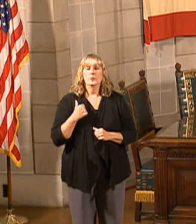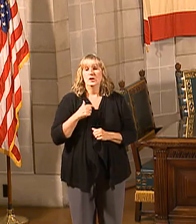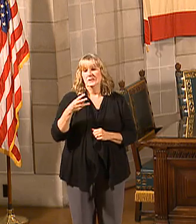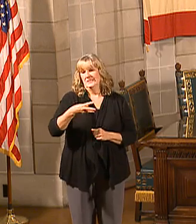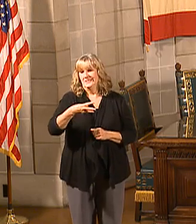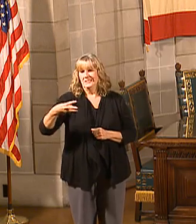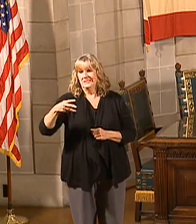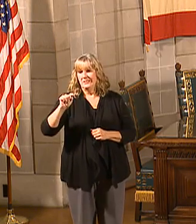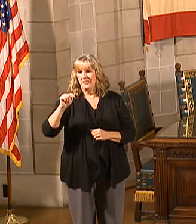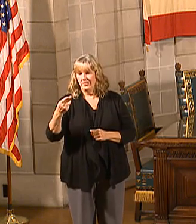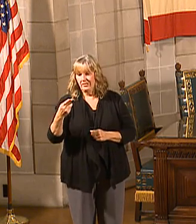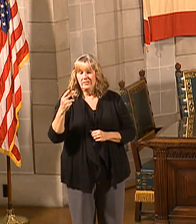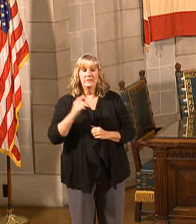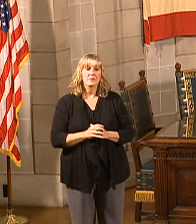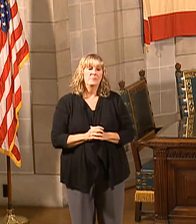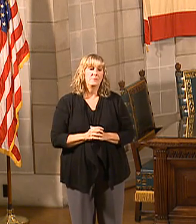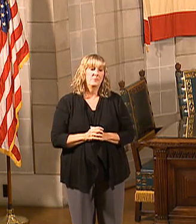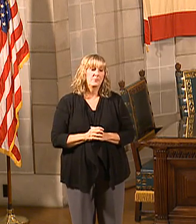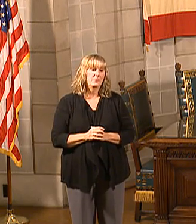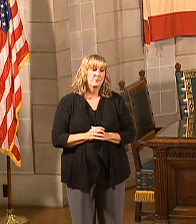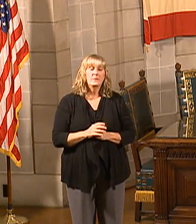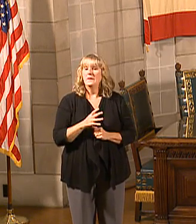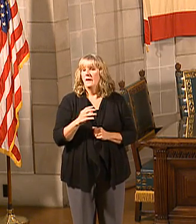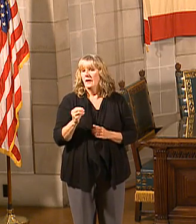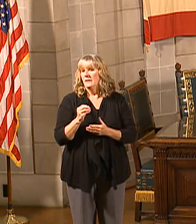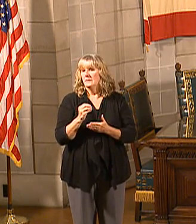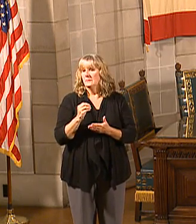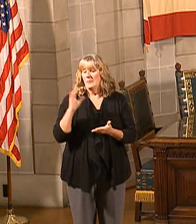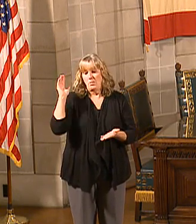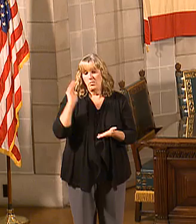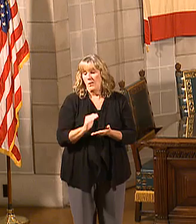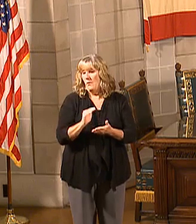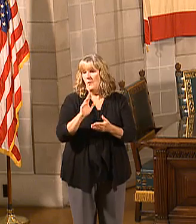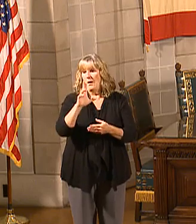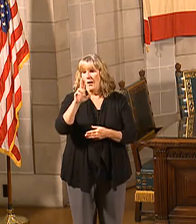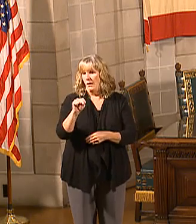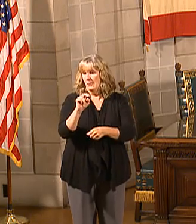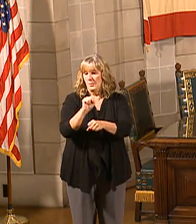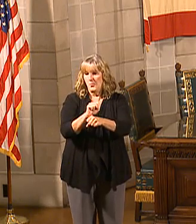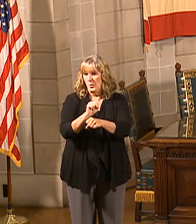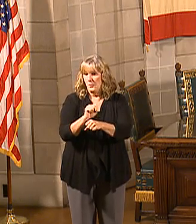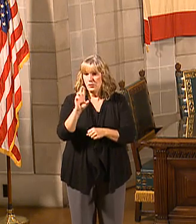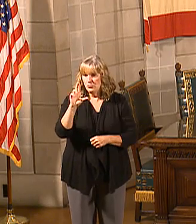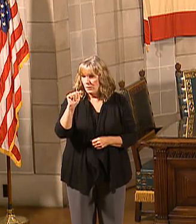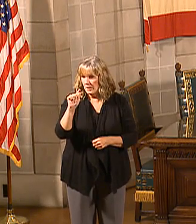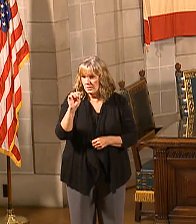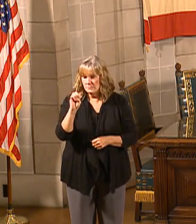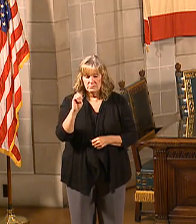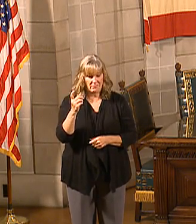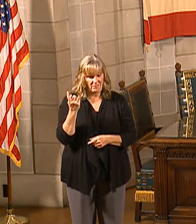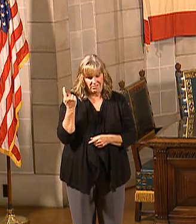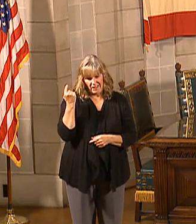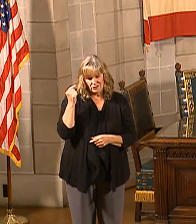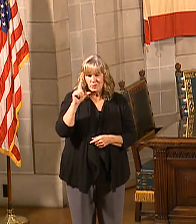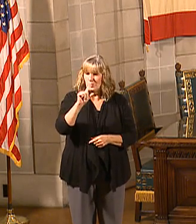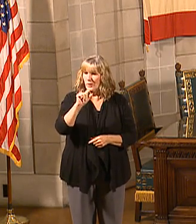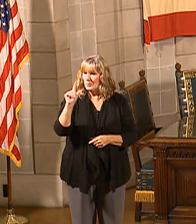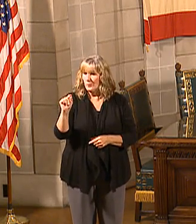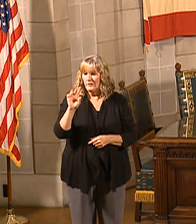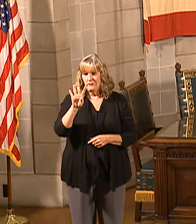for kids in classrooms. And we also have had the lowest unemployment rate. In fact, we had the lowest unemployment rate last year in 2020